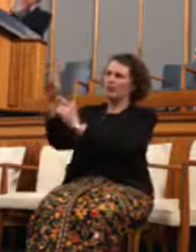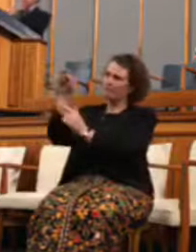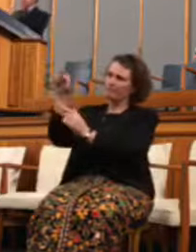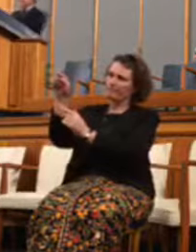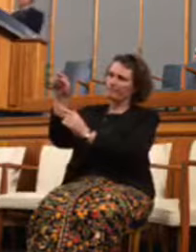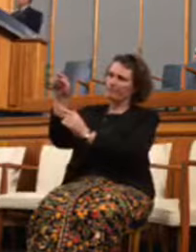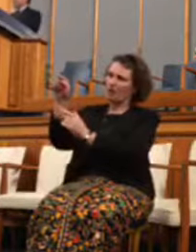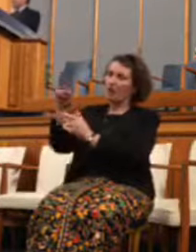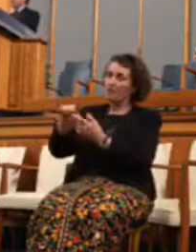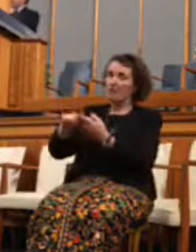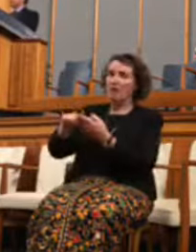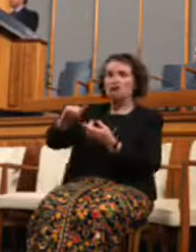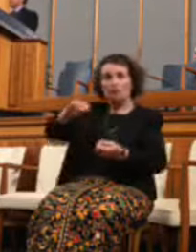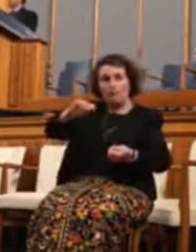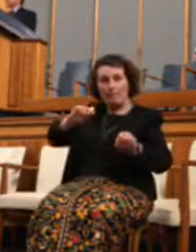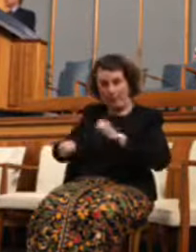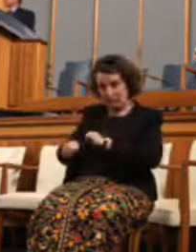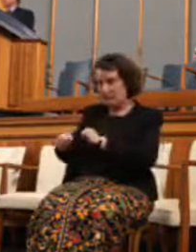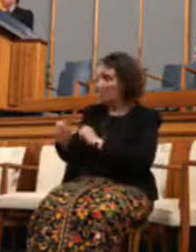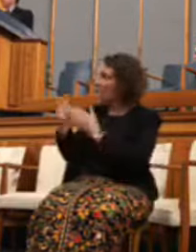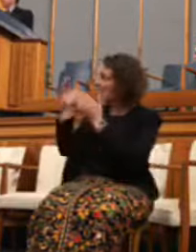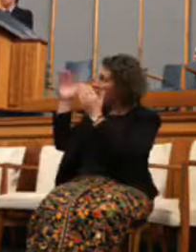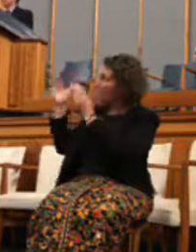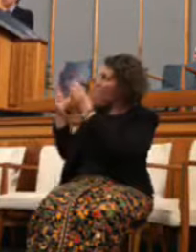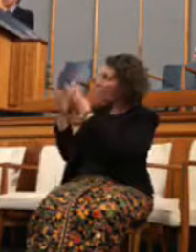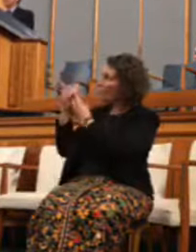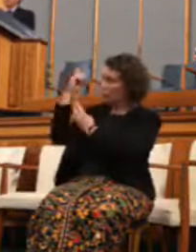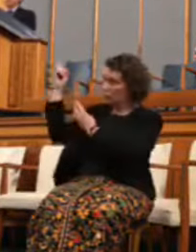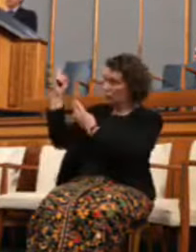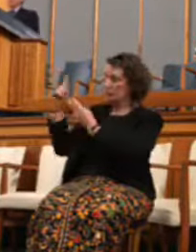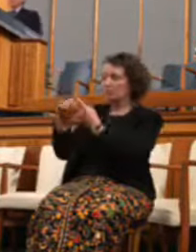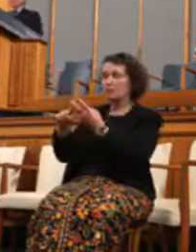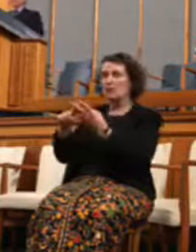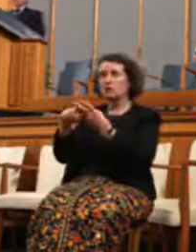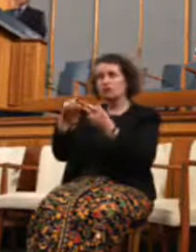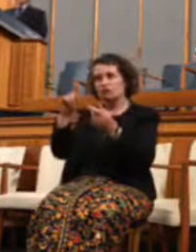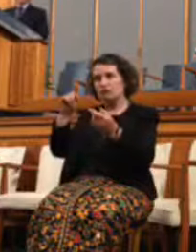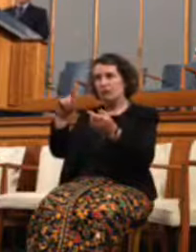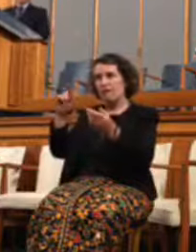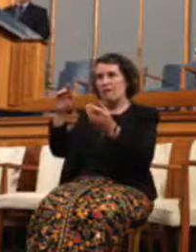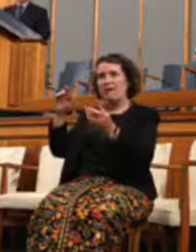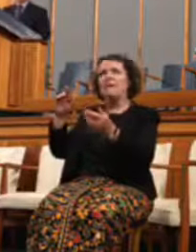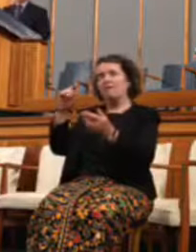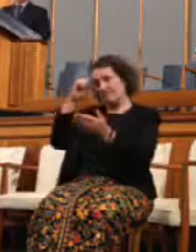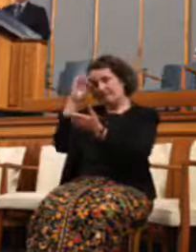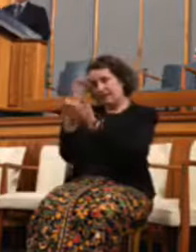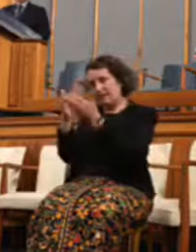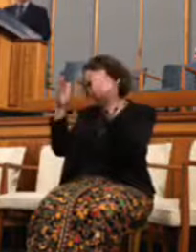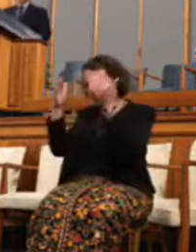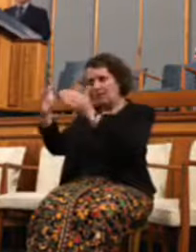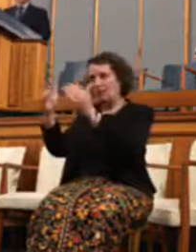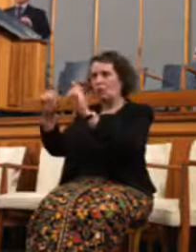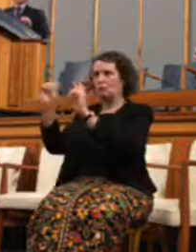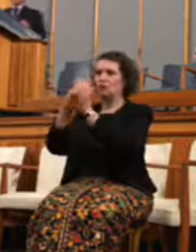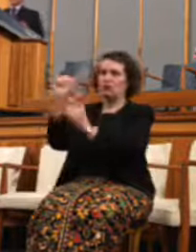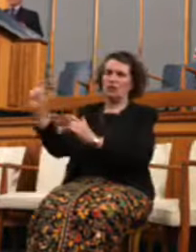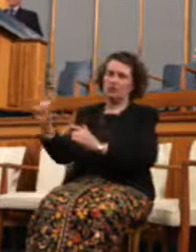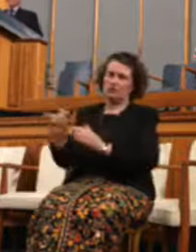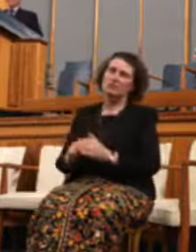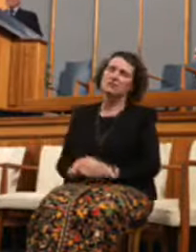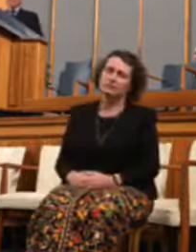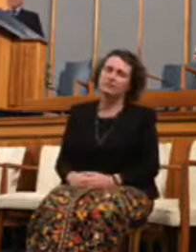God and repentance towards our Lord Jesus Christ. Christ said in John 14, you know the